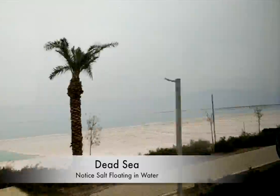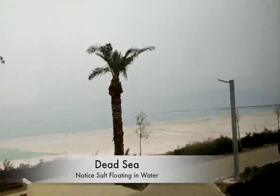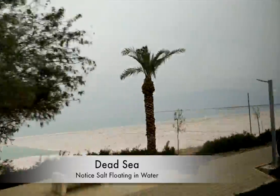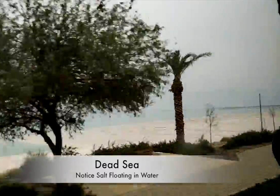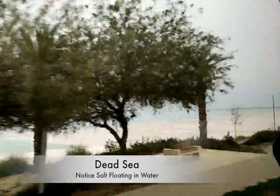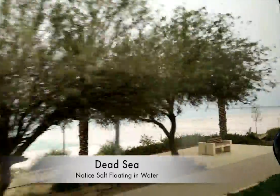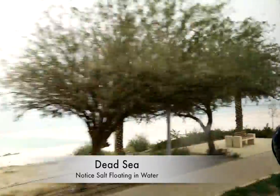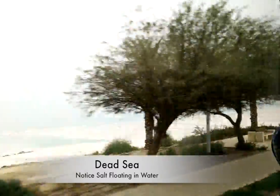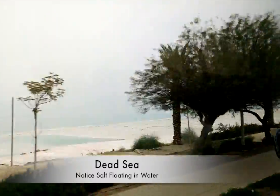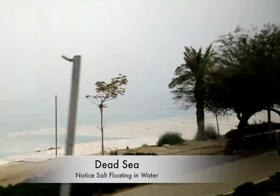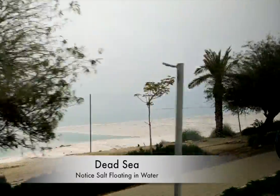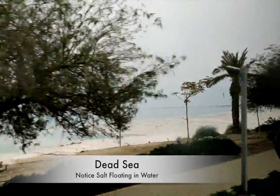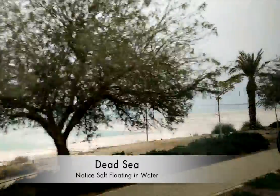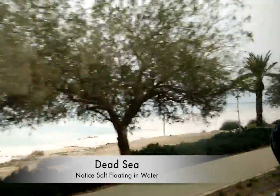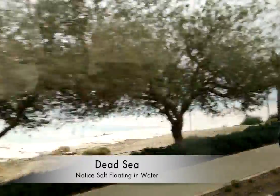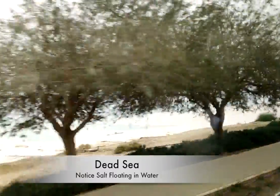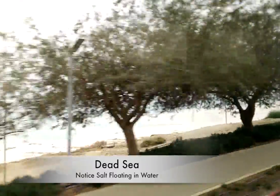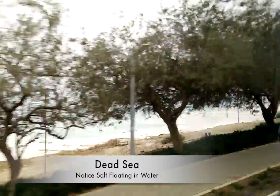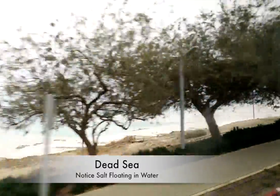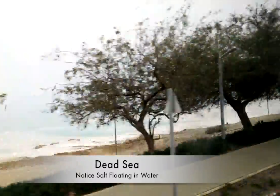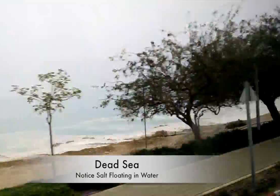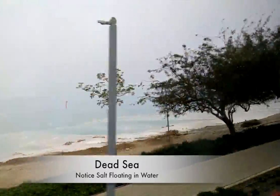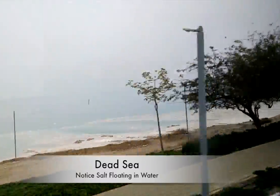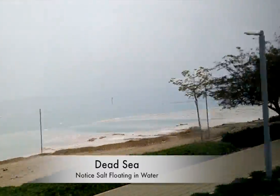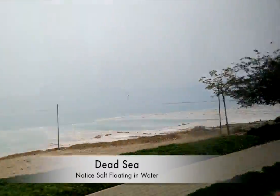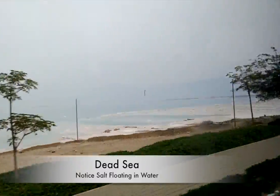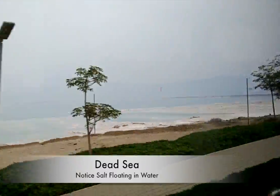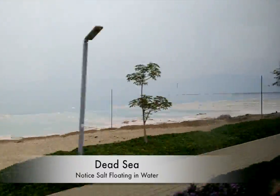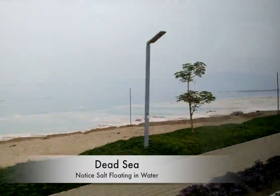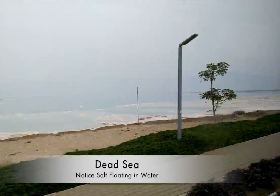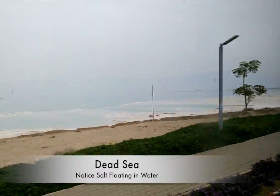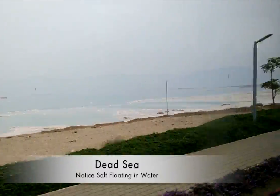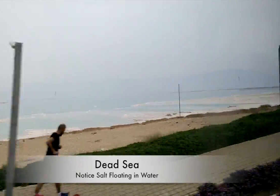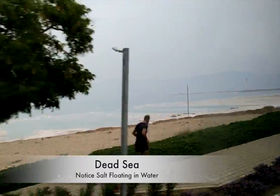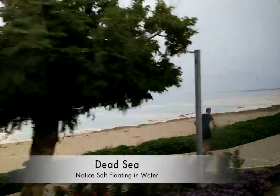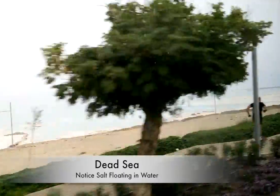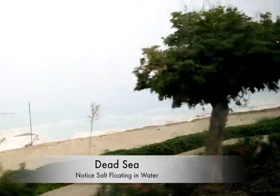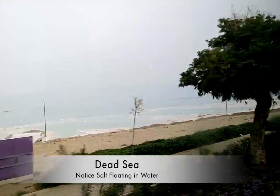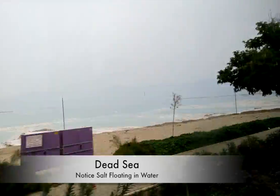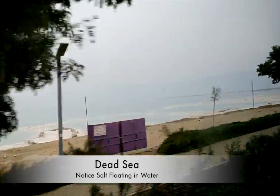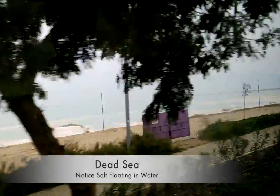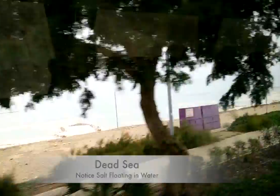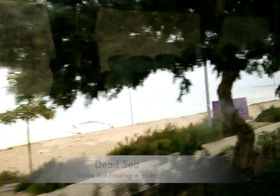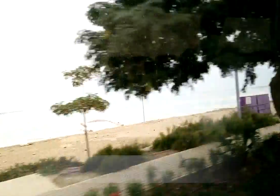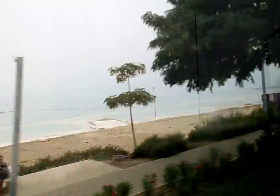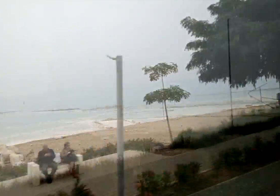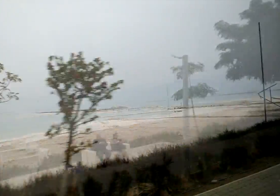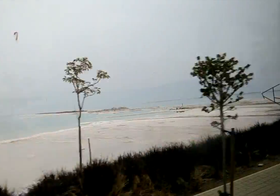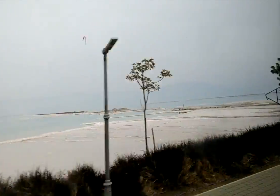Notice the salt. The salt out here. Chunks of salt. These are not rocks. These are salt.